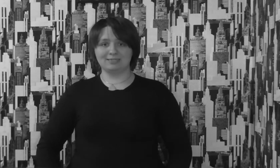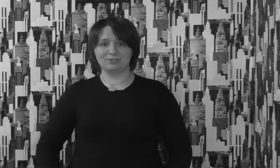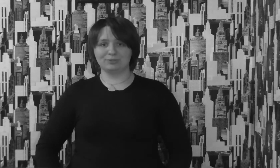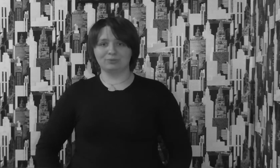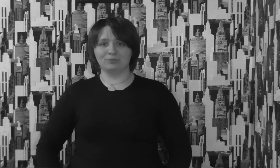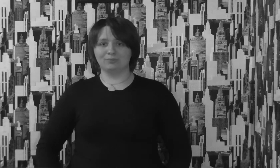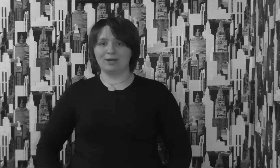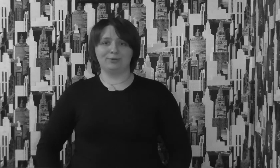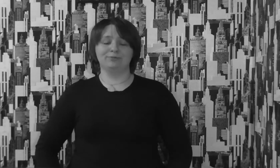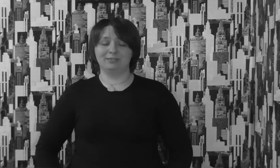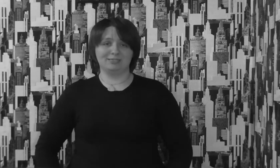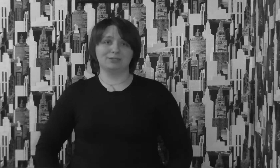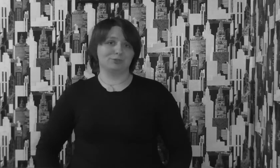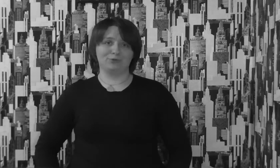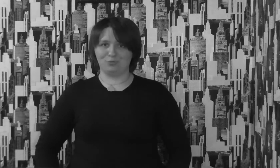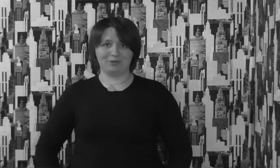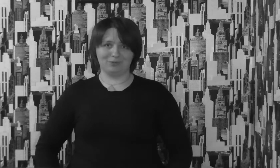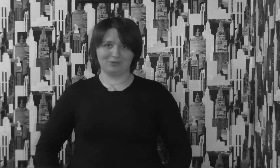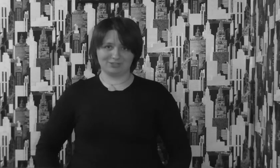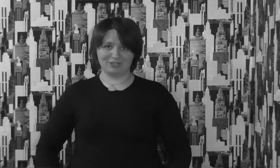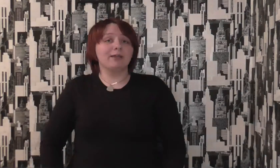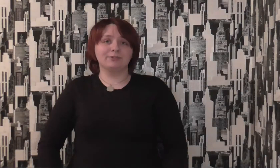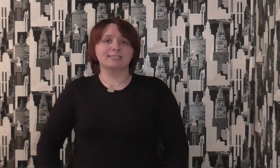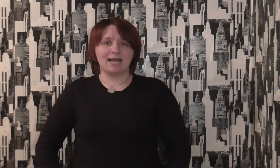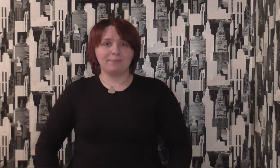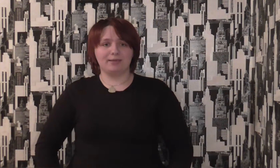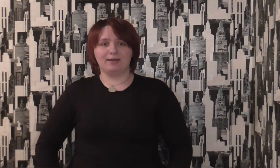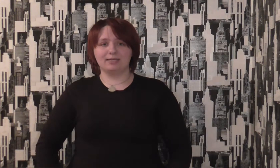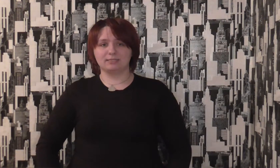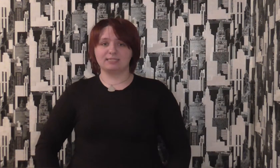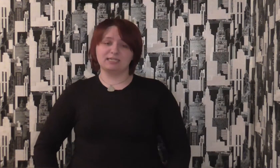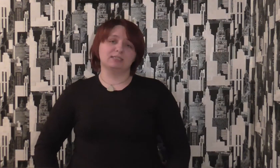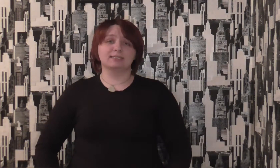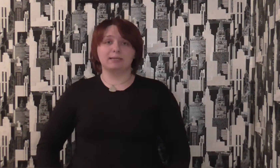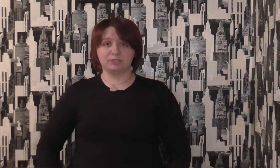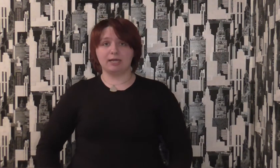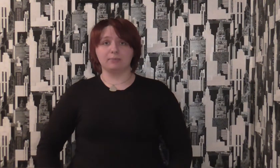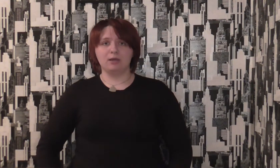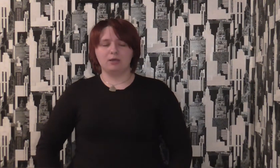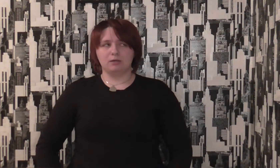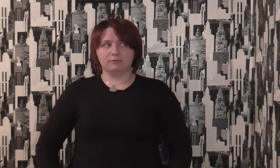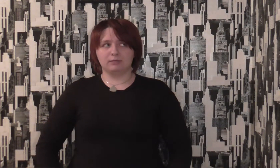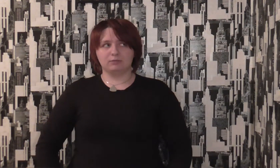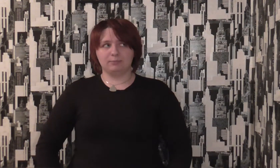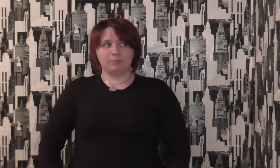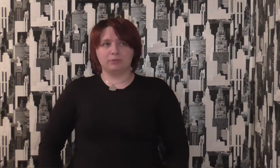understand why on earth they decided to follow my blog, actually. I felt happy and sad at the same time. Well, happy